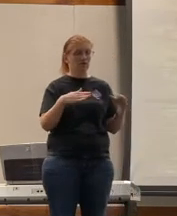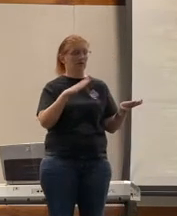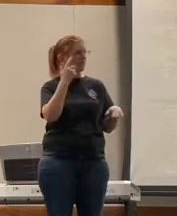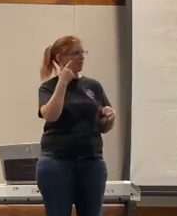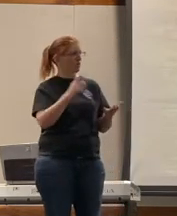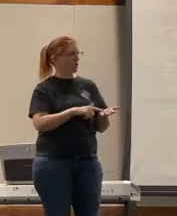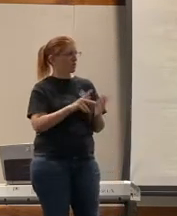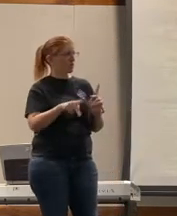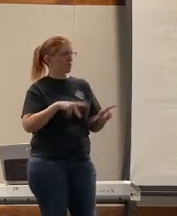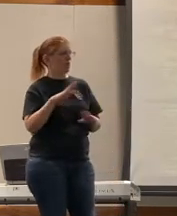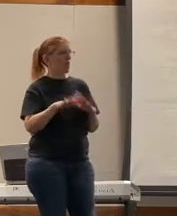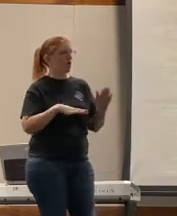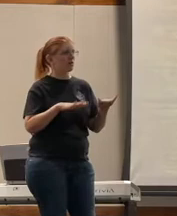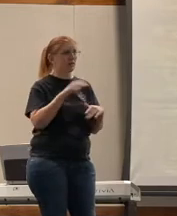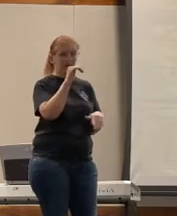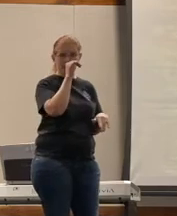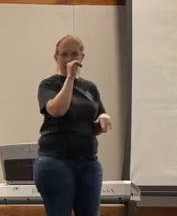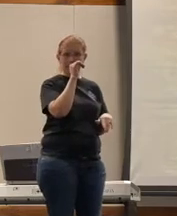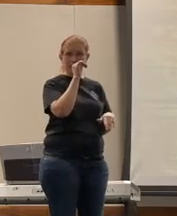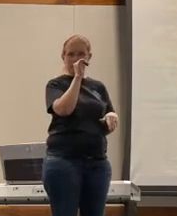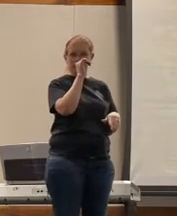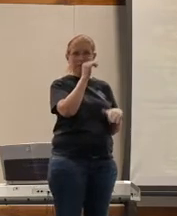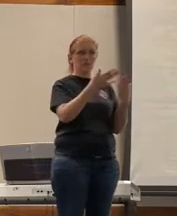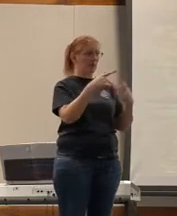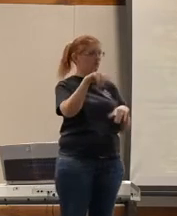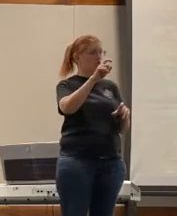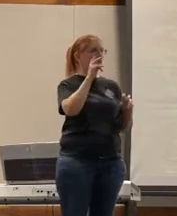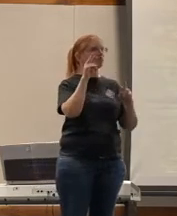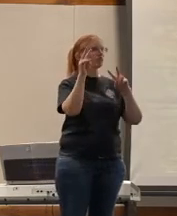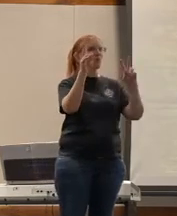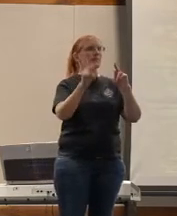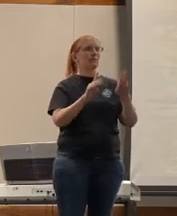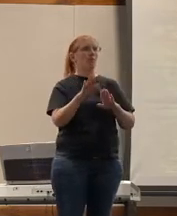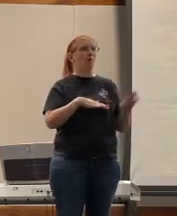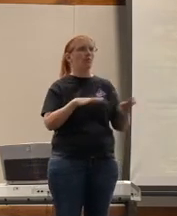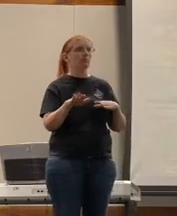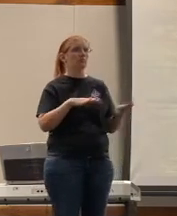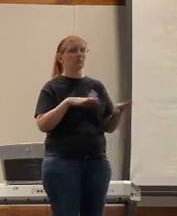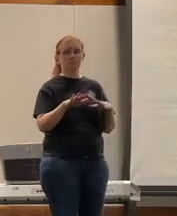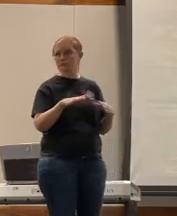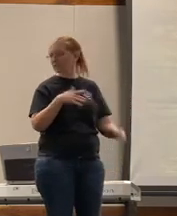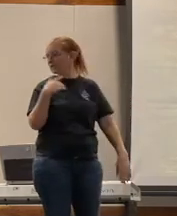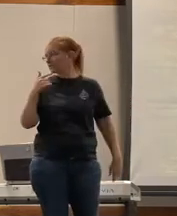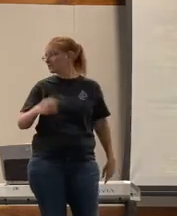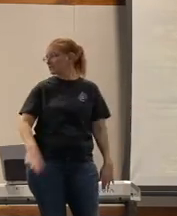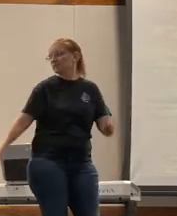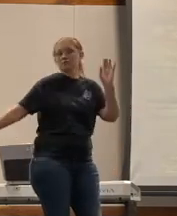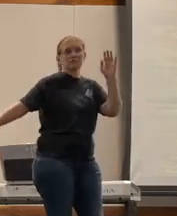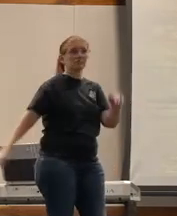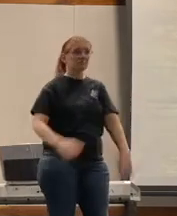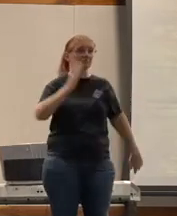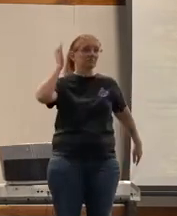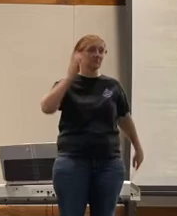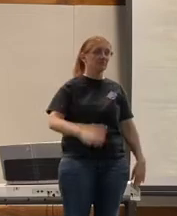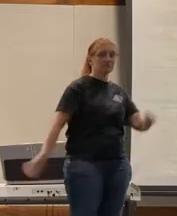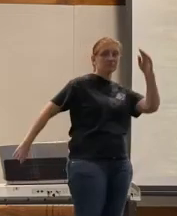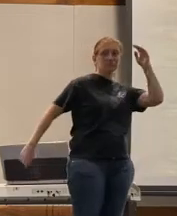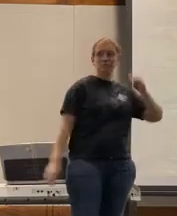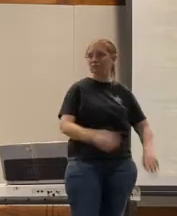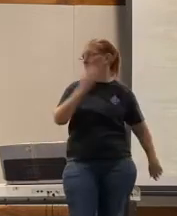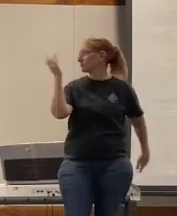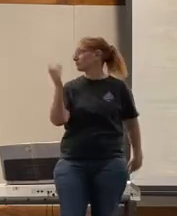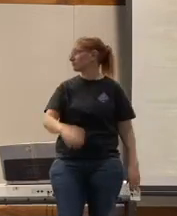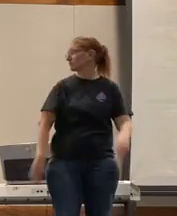noticed it? Maybe you should get out and check out how people walk. Some people walking on their arms are like swinging really good. Some of them are